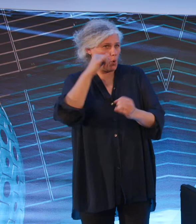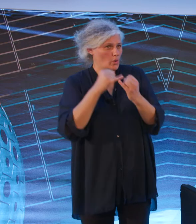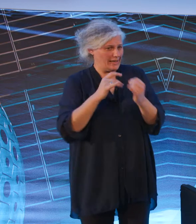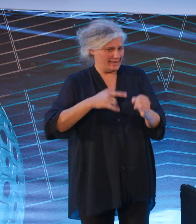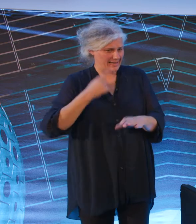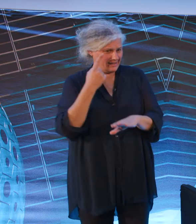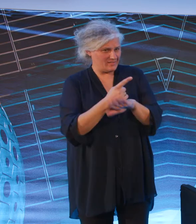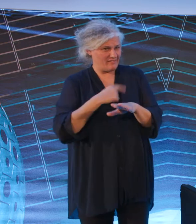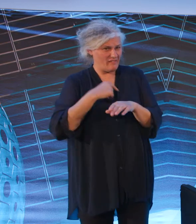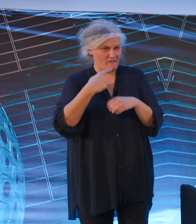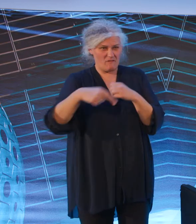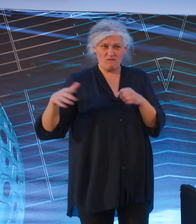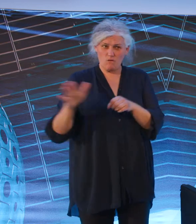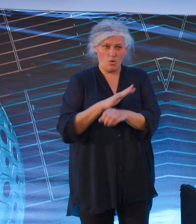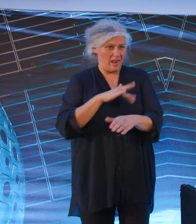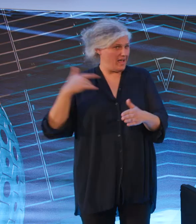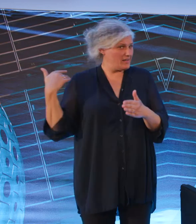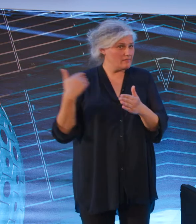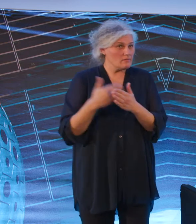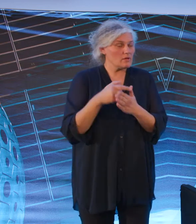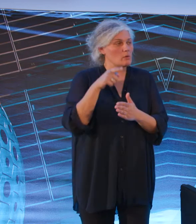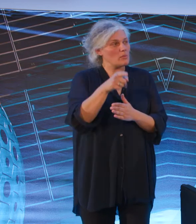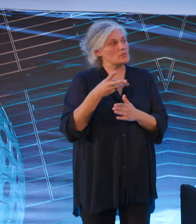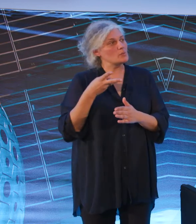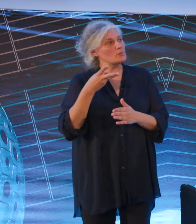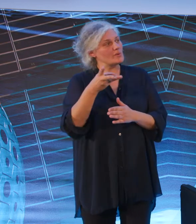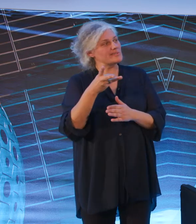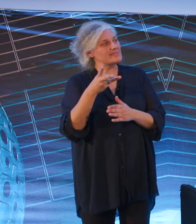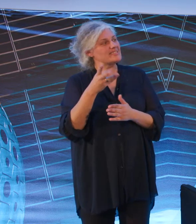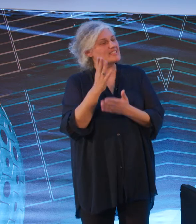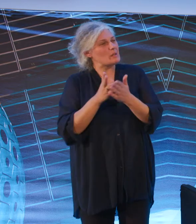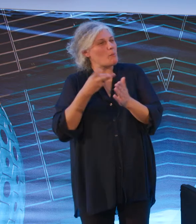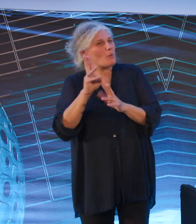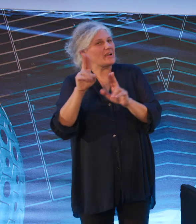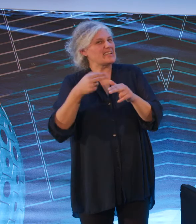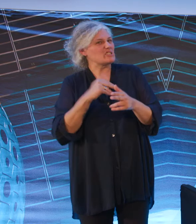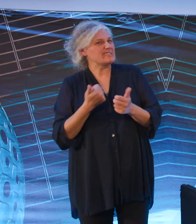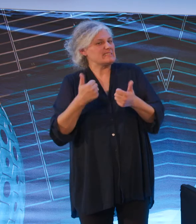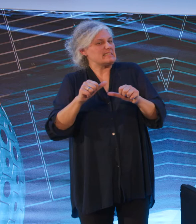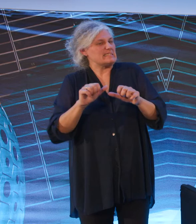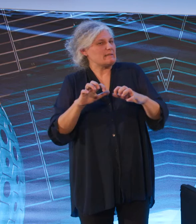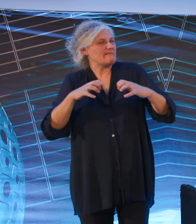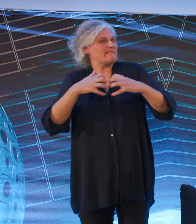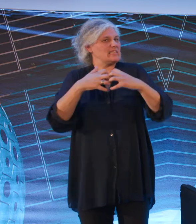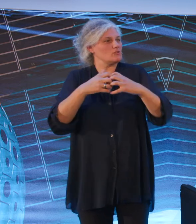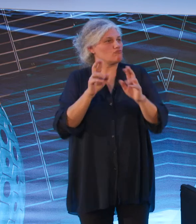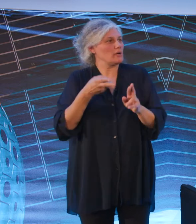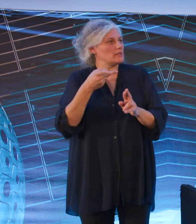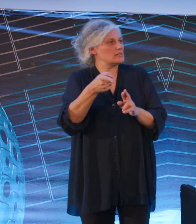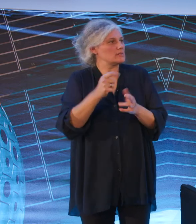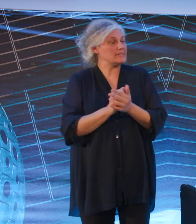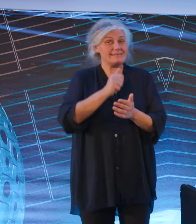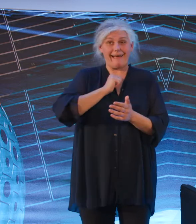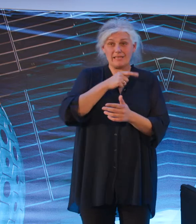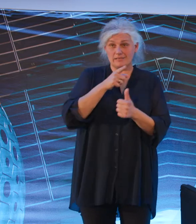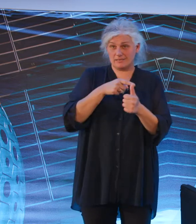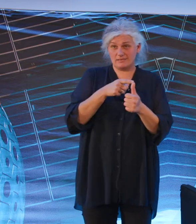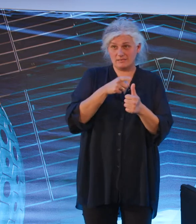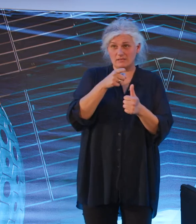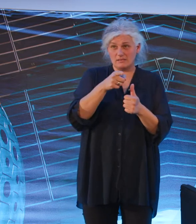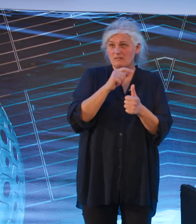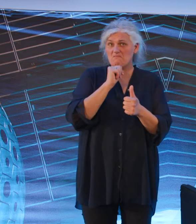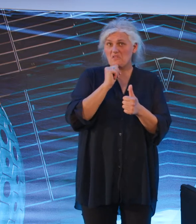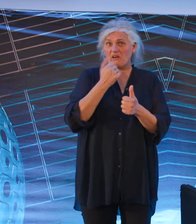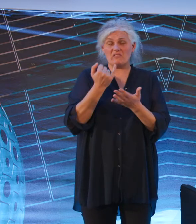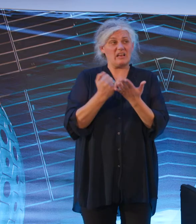lived there his entire life. But there are ways he goes about things that don't fit quite right. It's his accent, for one.